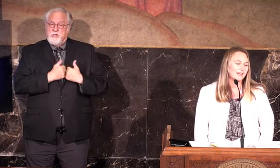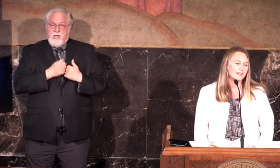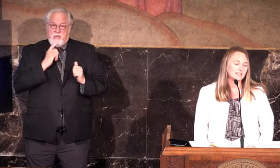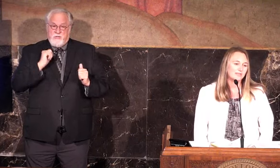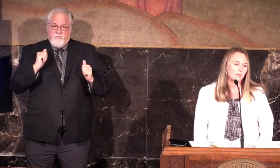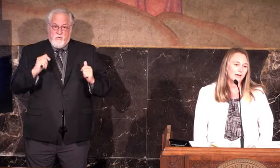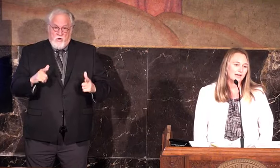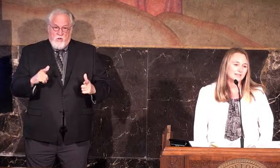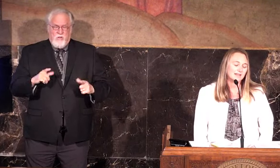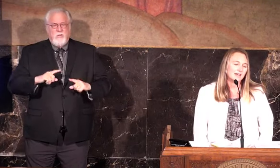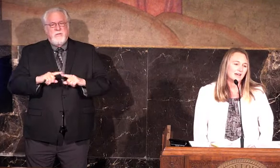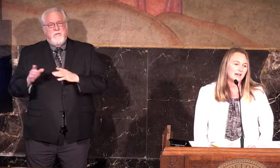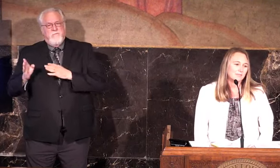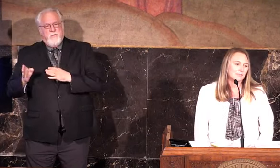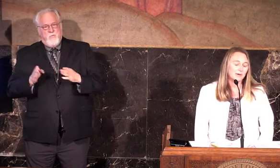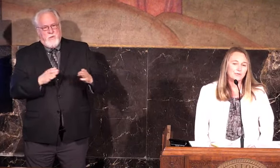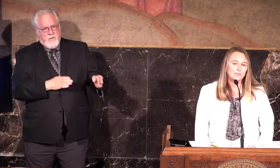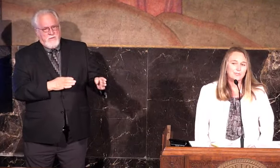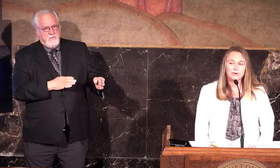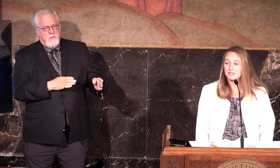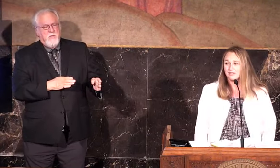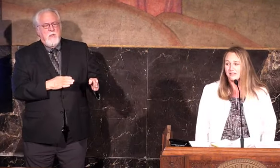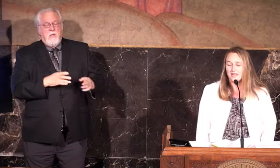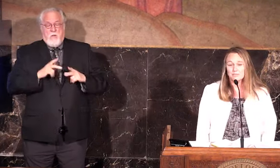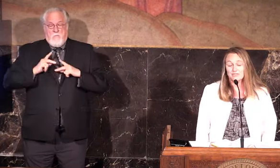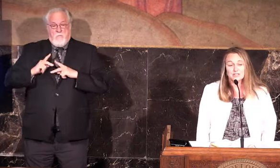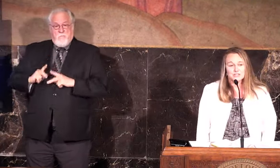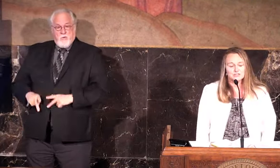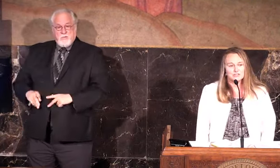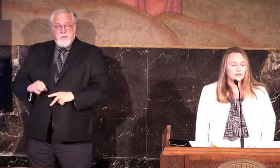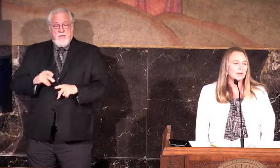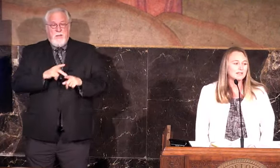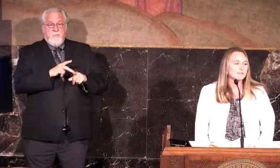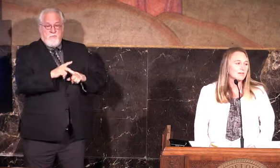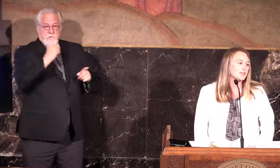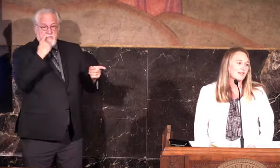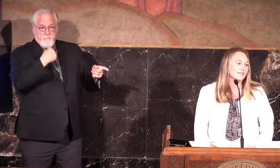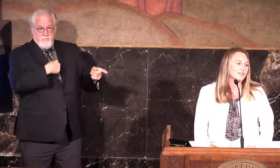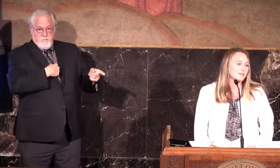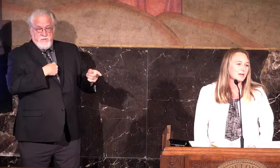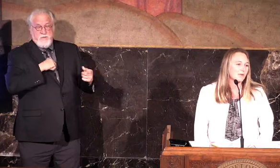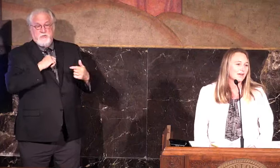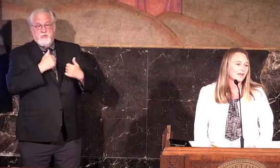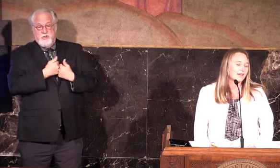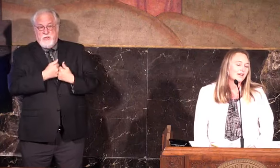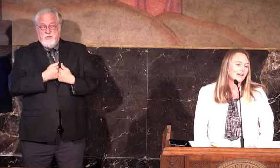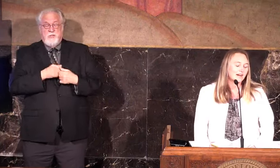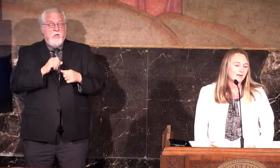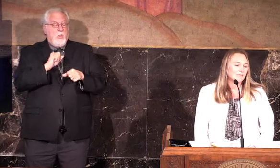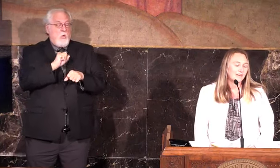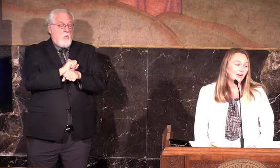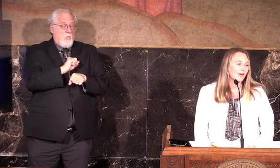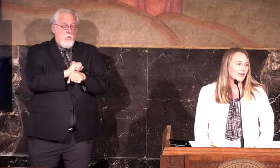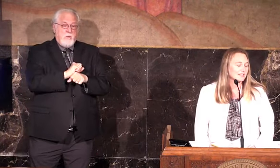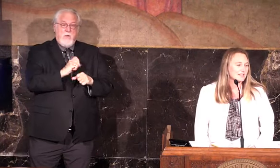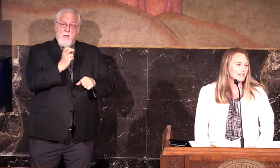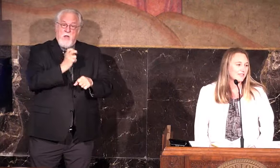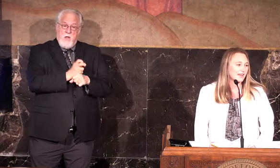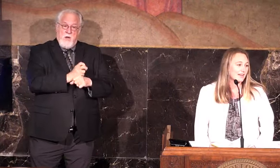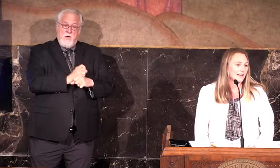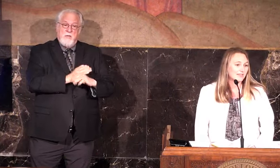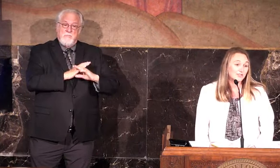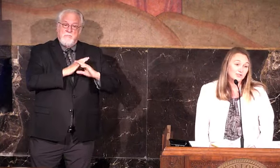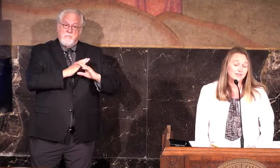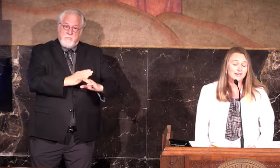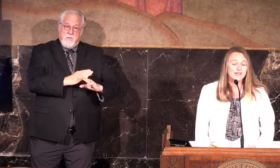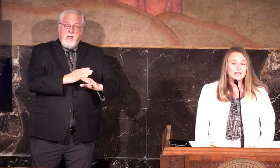everyone in different ways, both personally and professionally. For me, it's been a challenge. I mean, working very hard against this